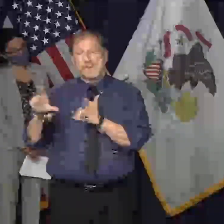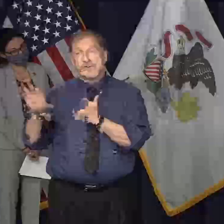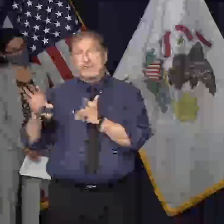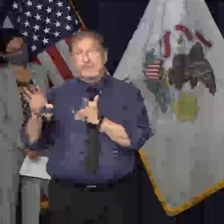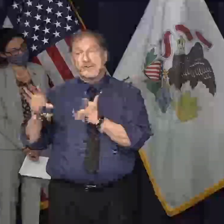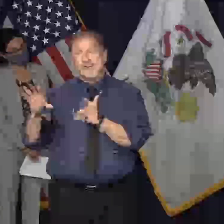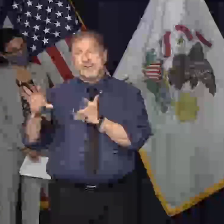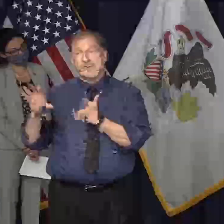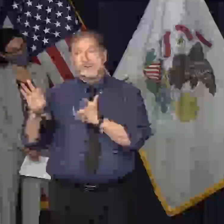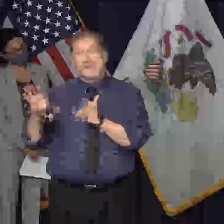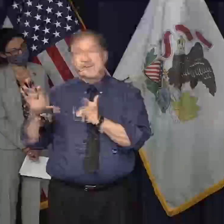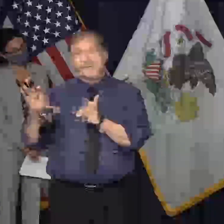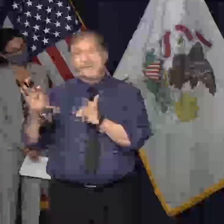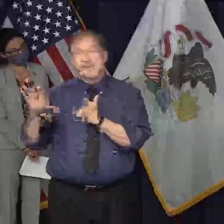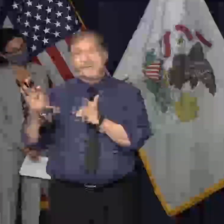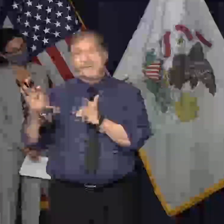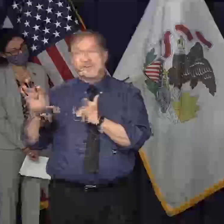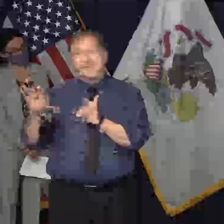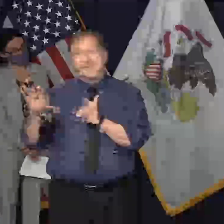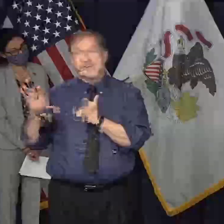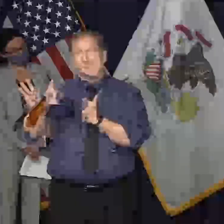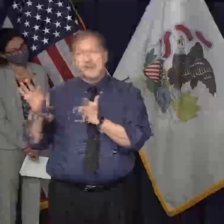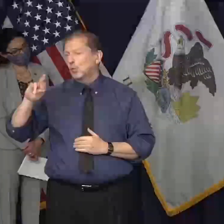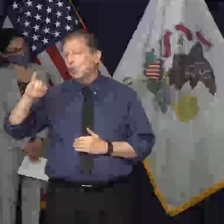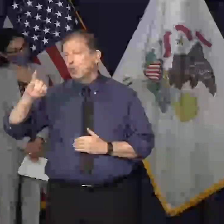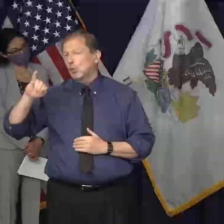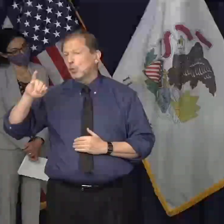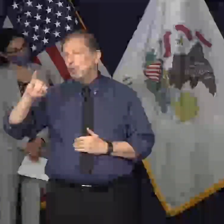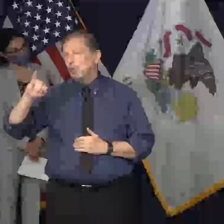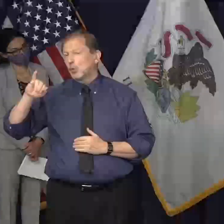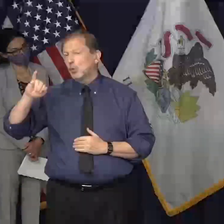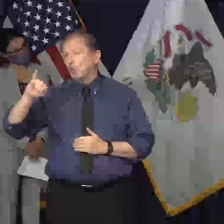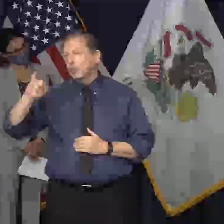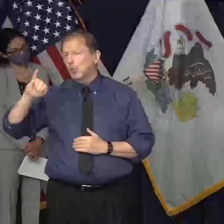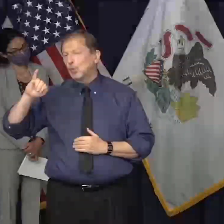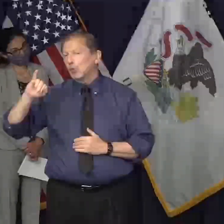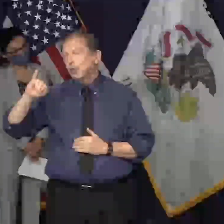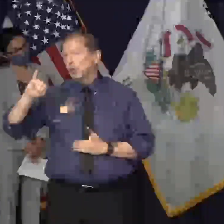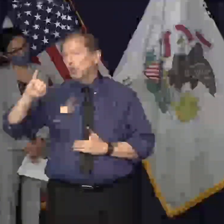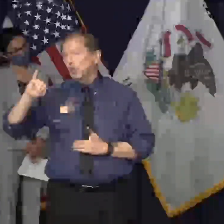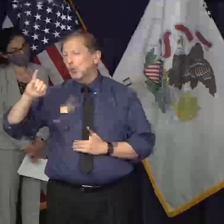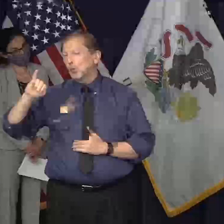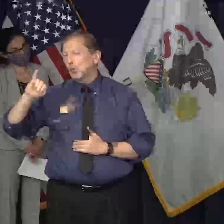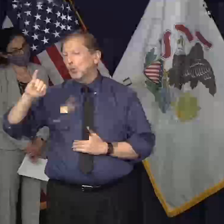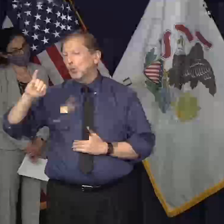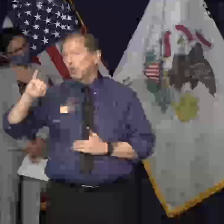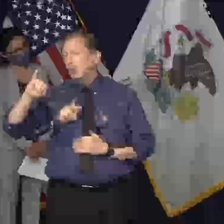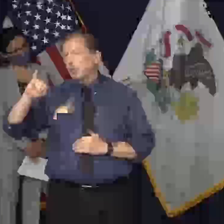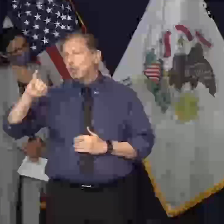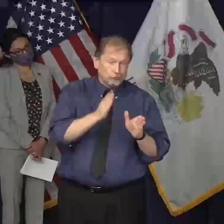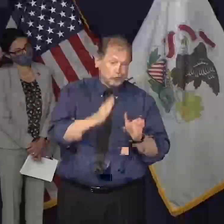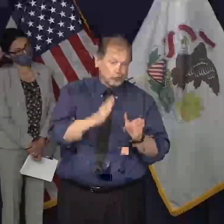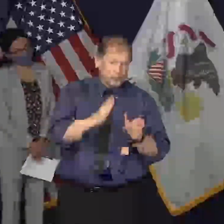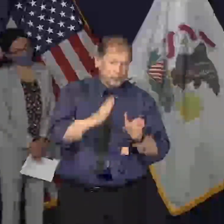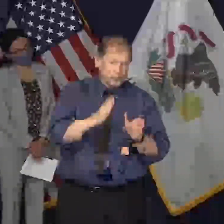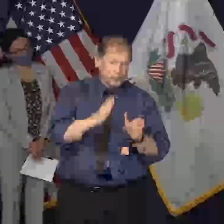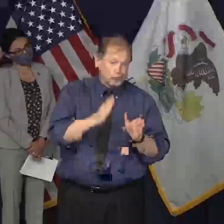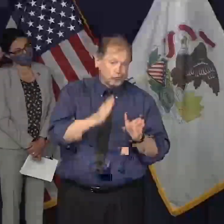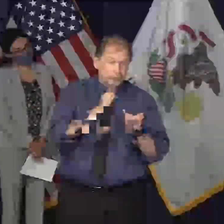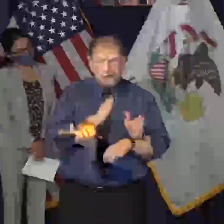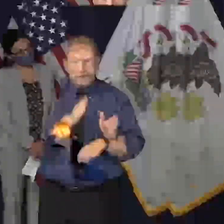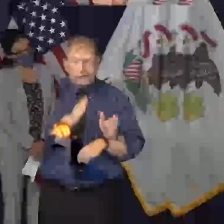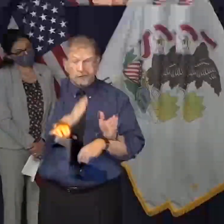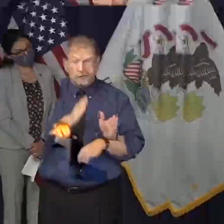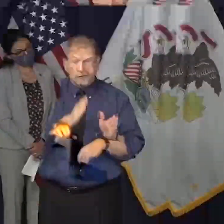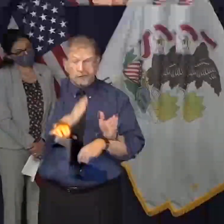Ruiz, members of my cabinet who are teachers and nurses, our union workers and labor leaders, our police officers,